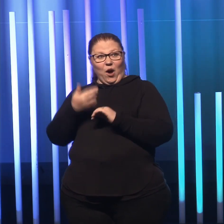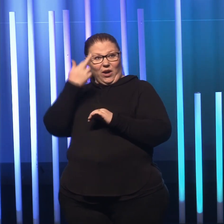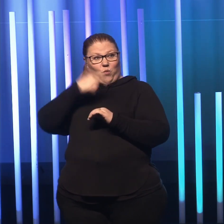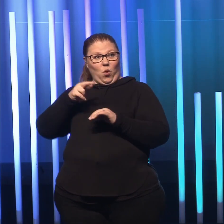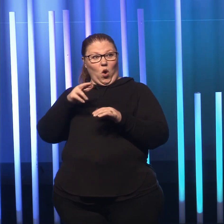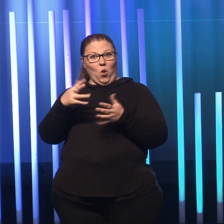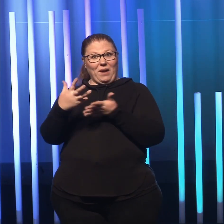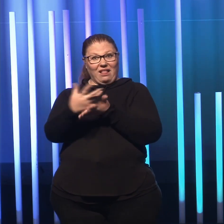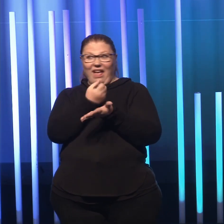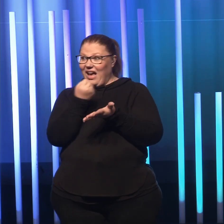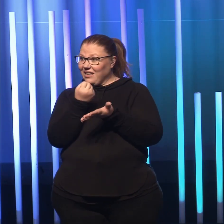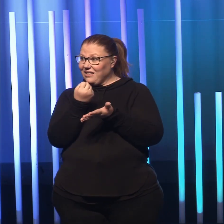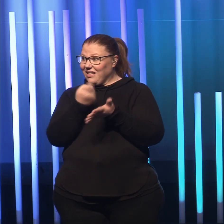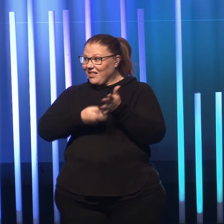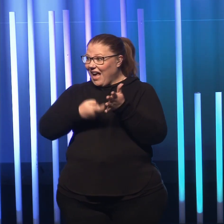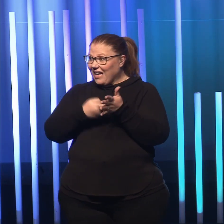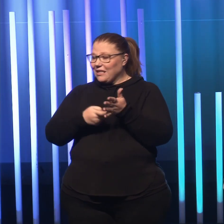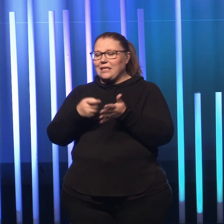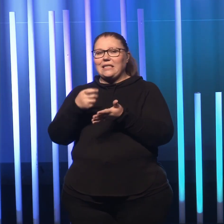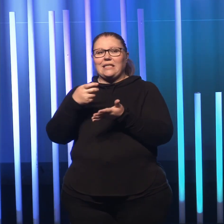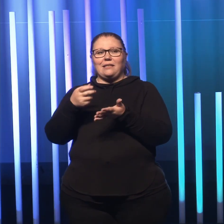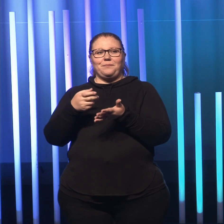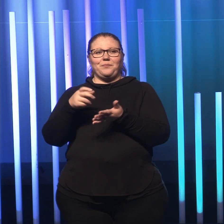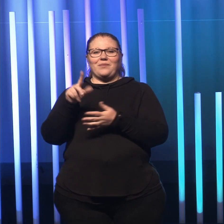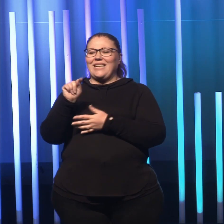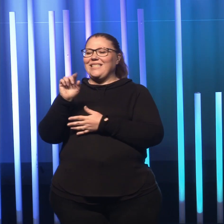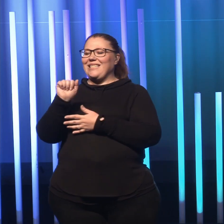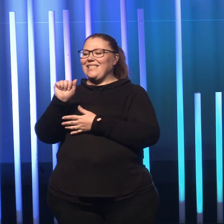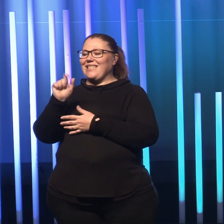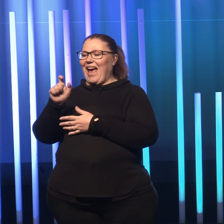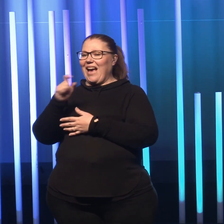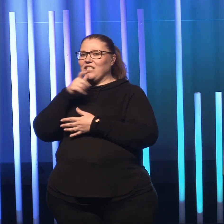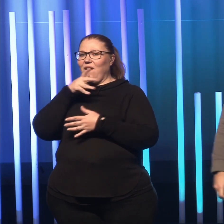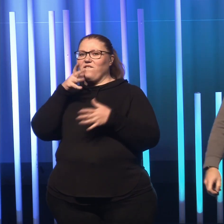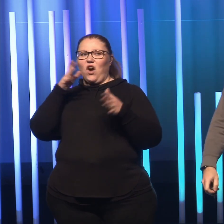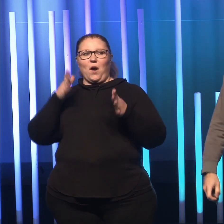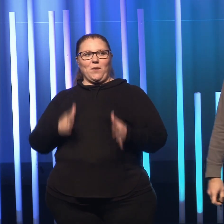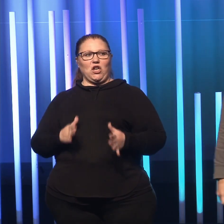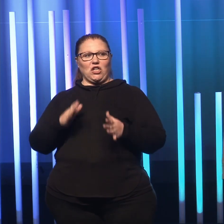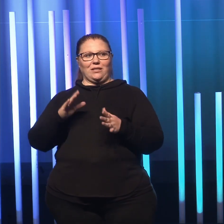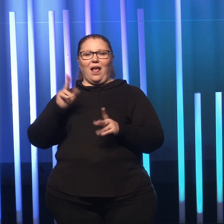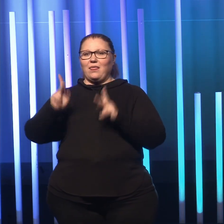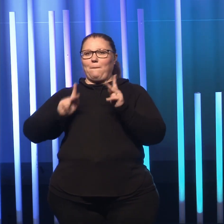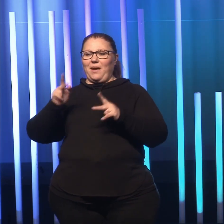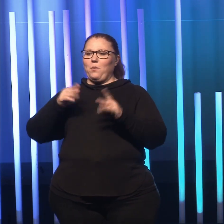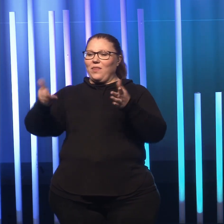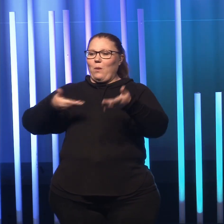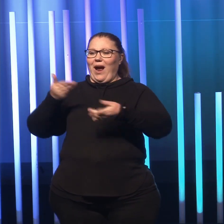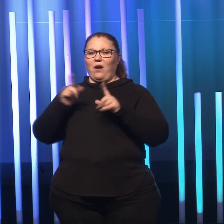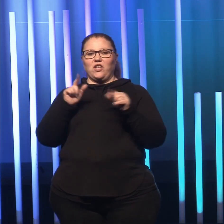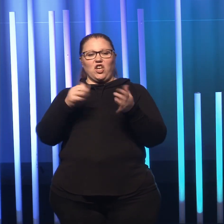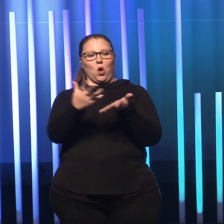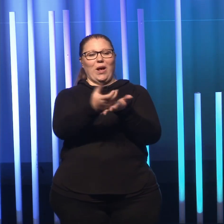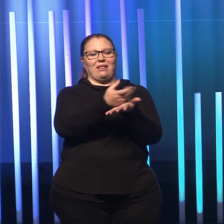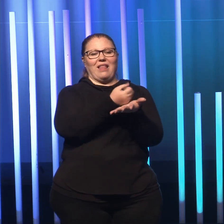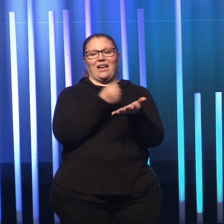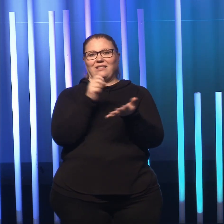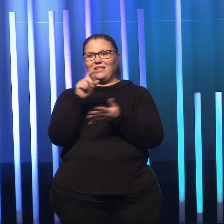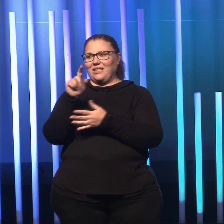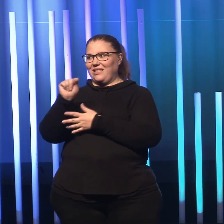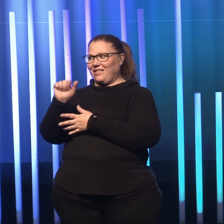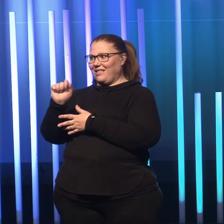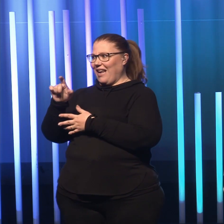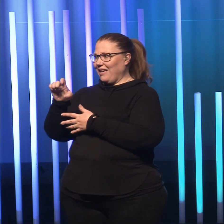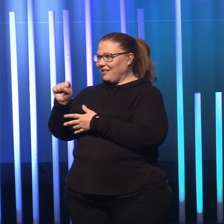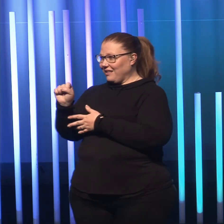had what were called tax farmers. Fun job, right? So they were hired to go collect the taxes, and then those tax farmers were responsible to